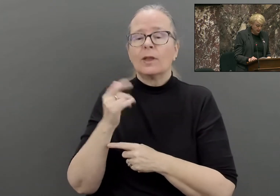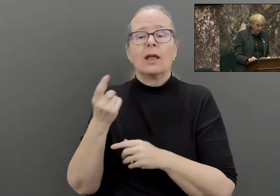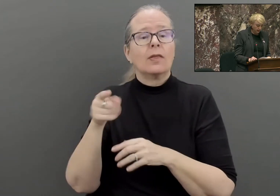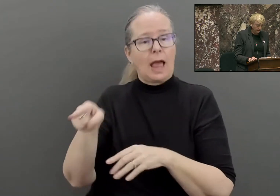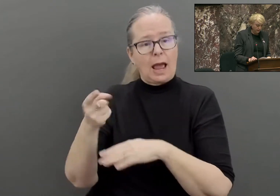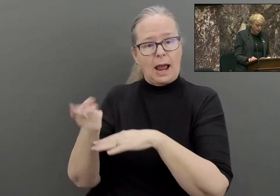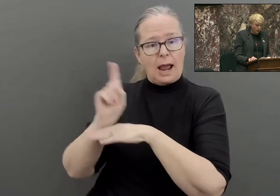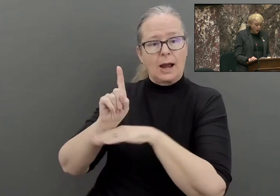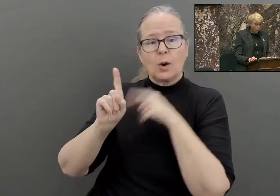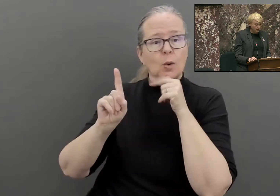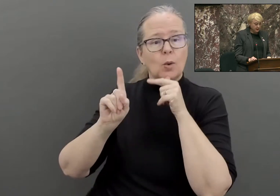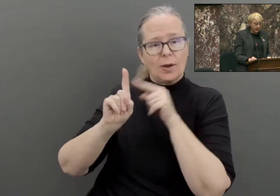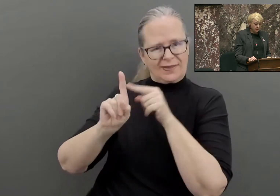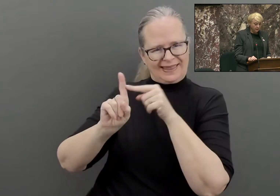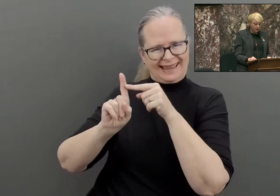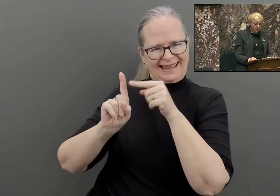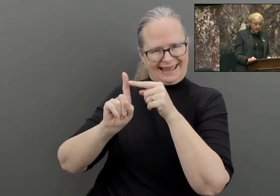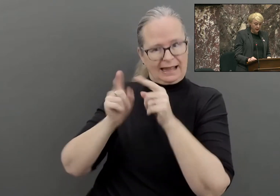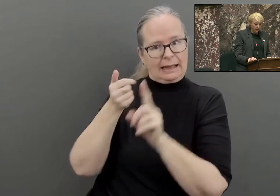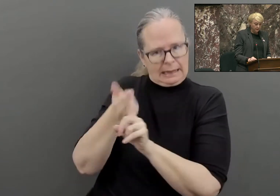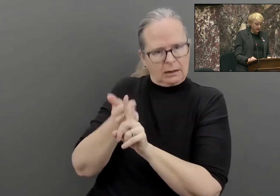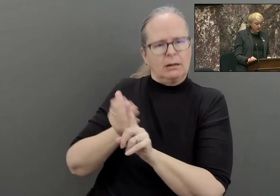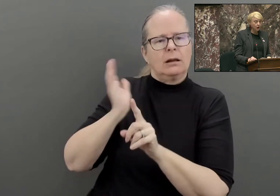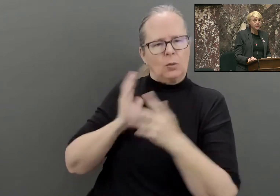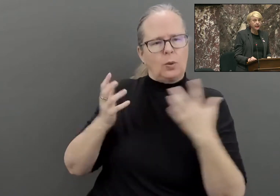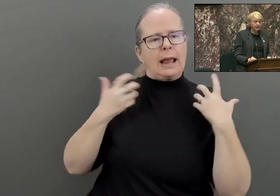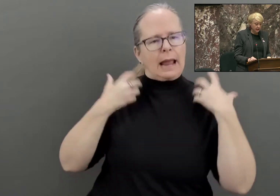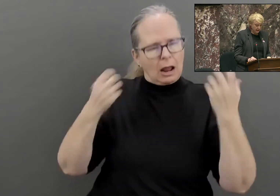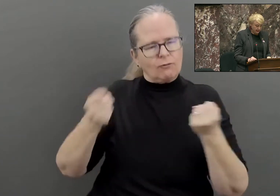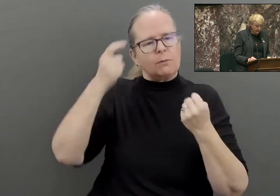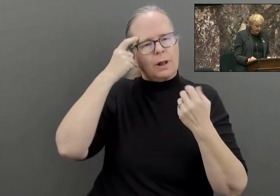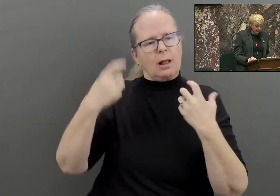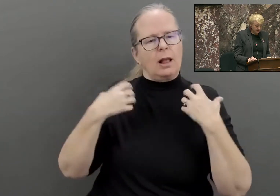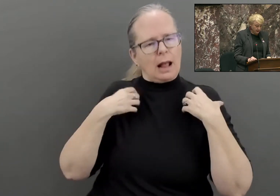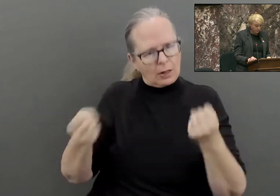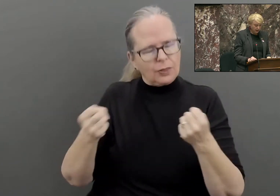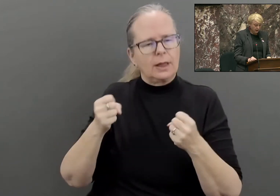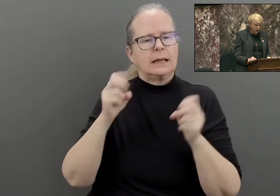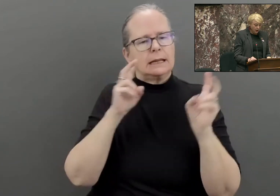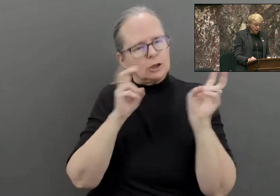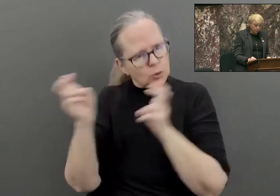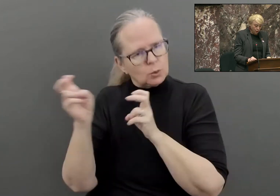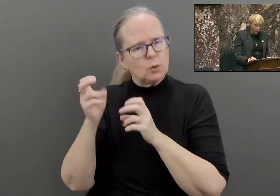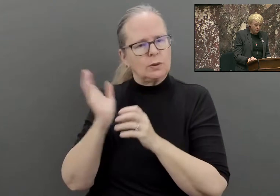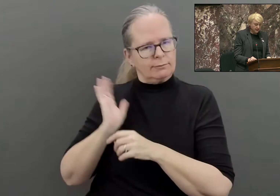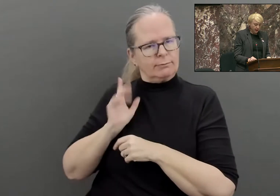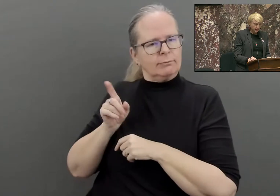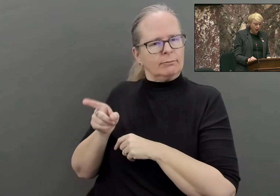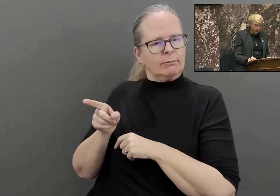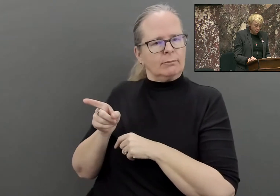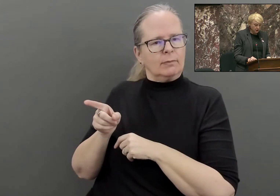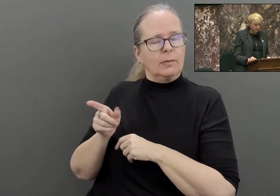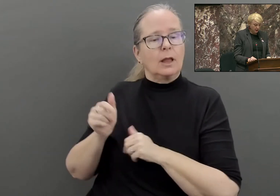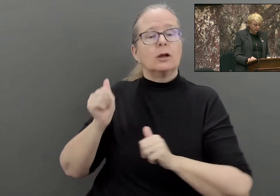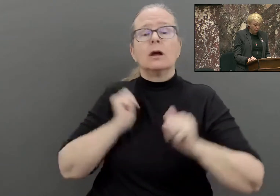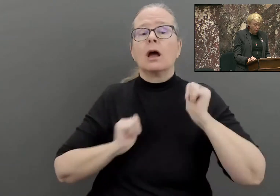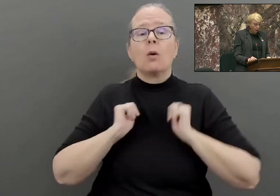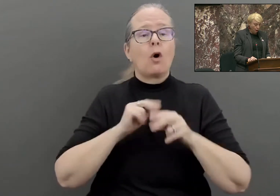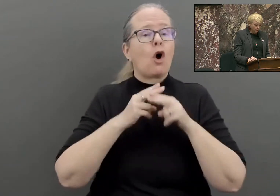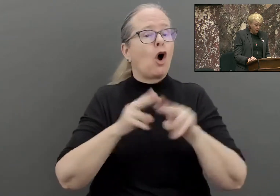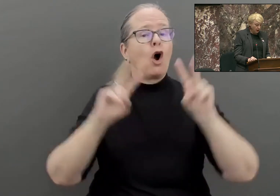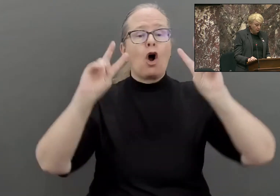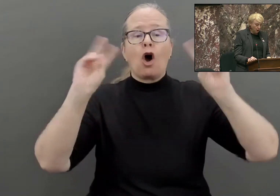for Mental Health. While Stand Up for Mental Health is not intended as therapy, the program has helped hundreds of